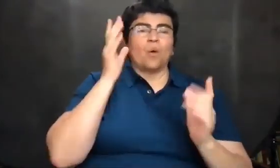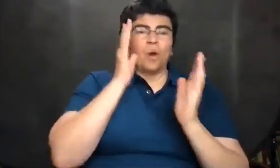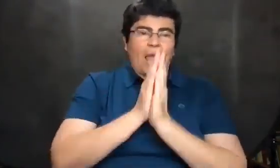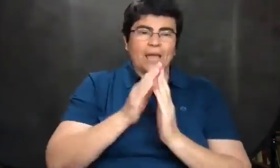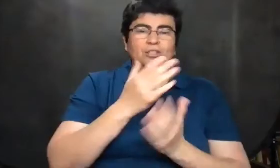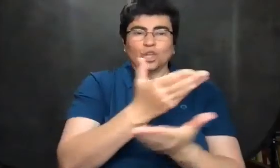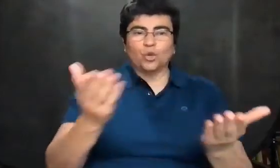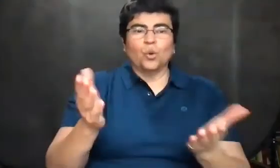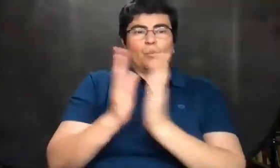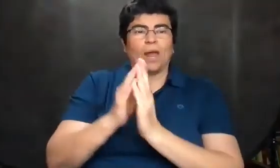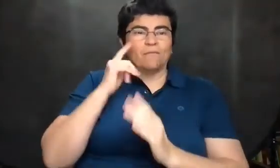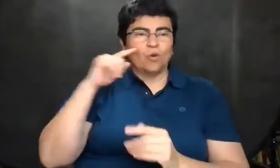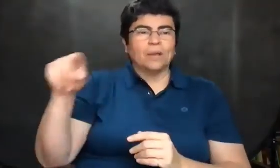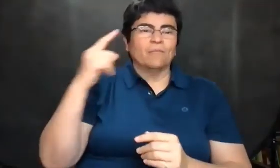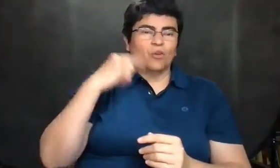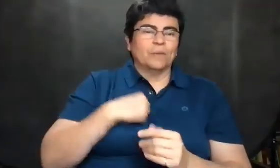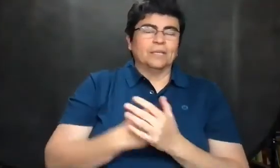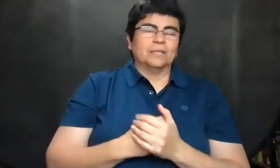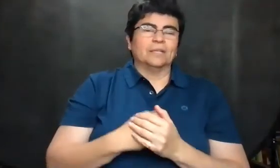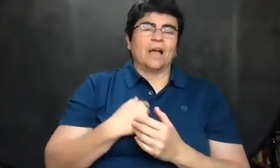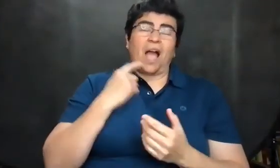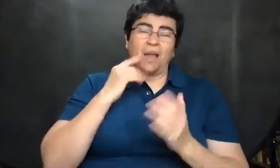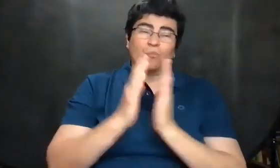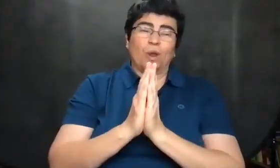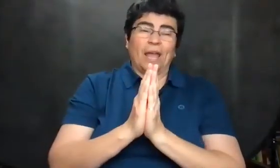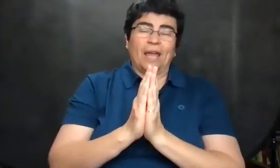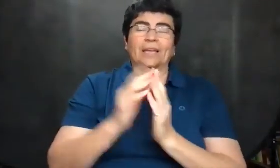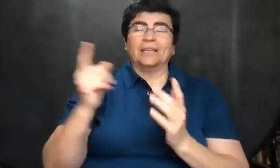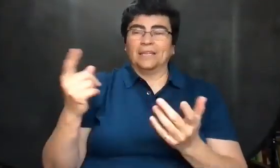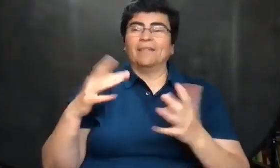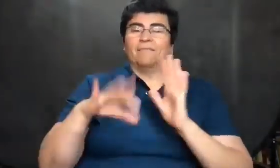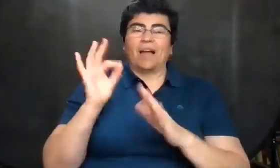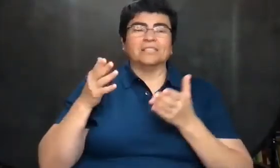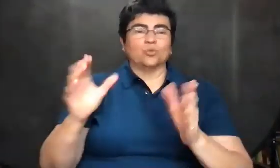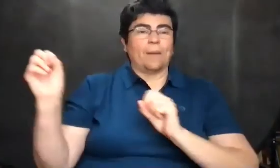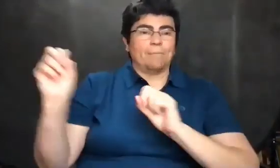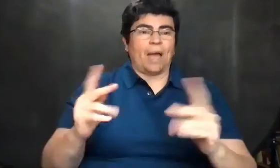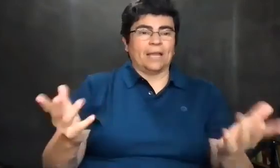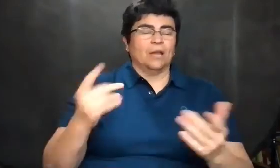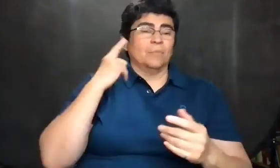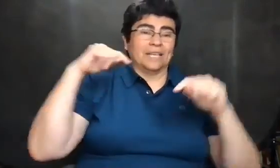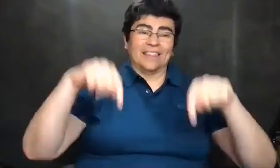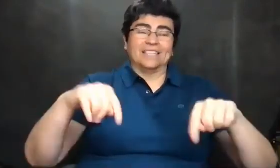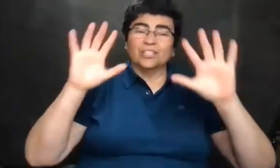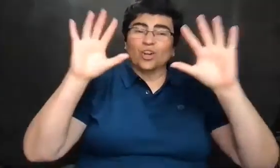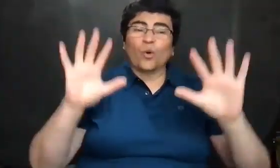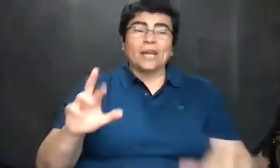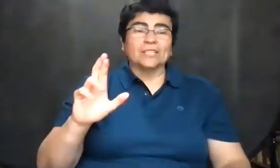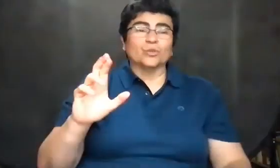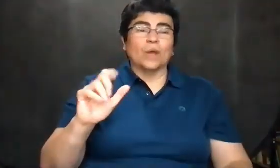because I really pray that he finds his way back to be with all of us, because this is the greatest reality show on the face of the earth. This is the